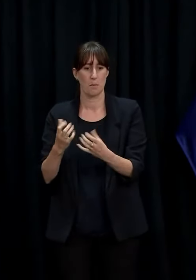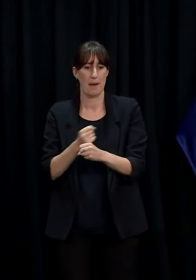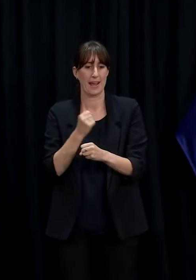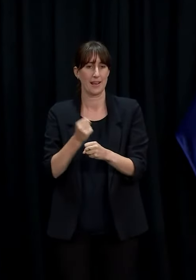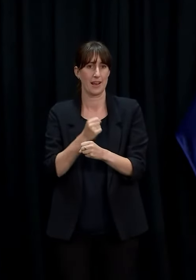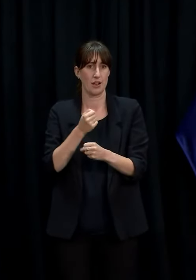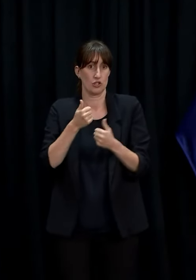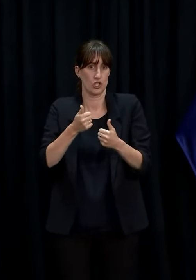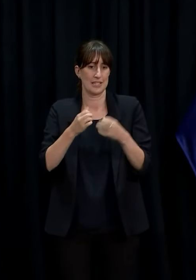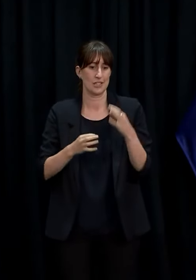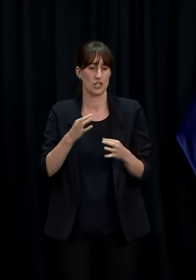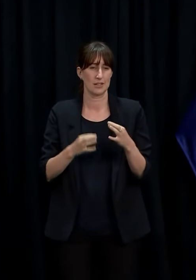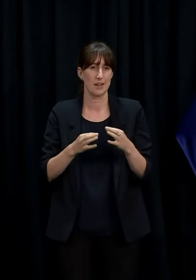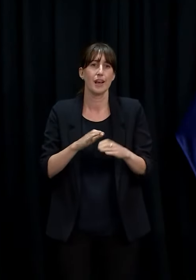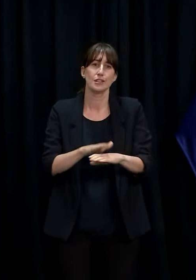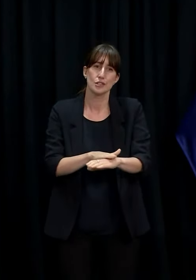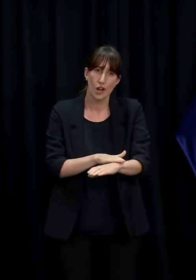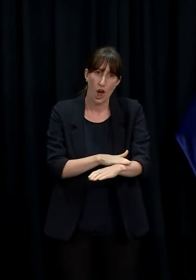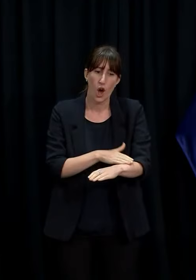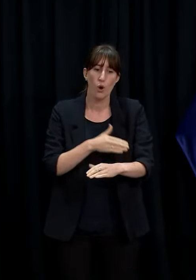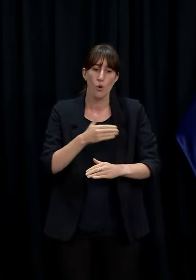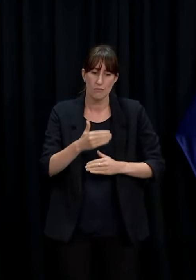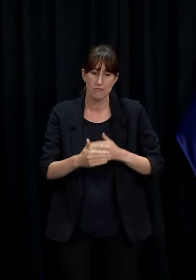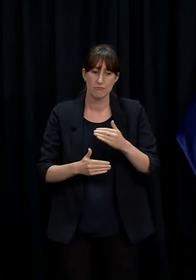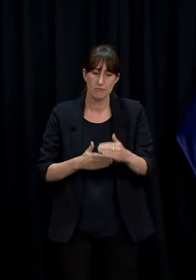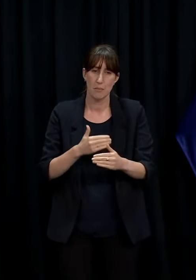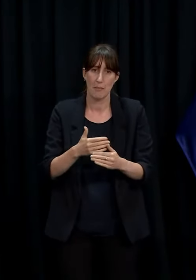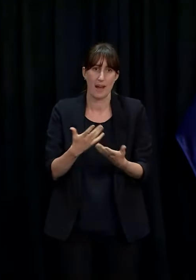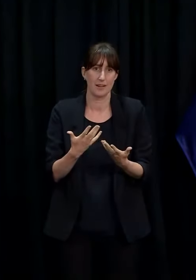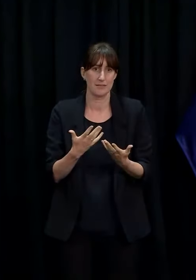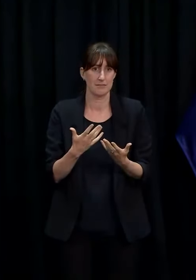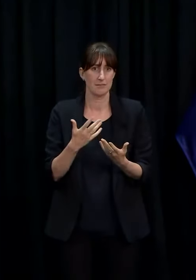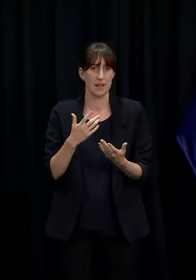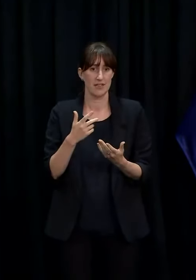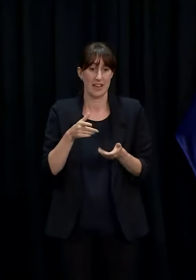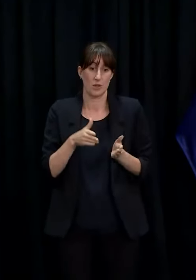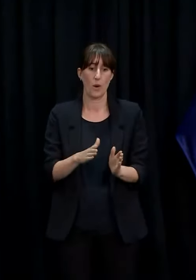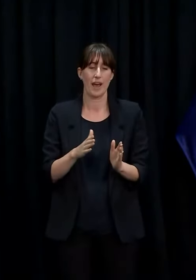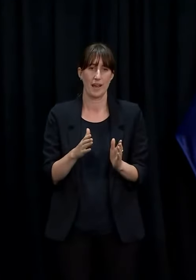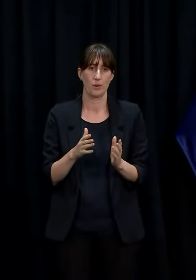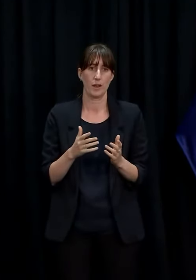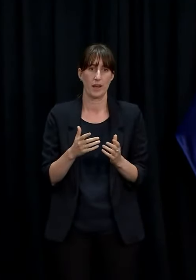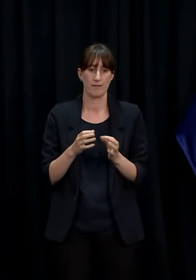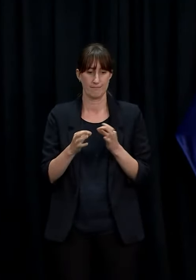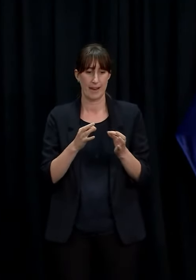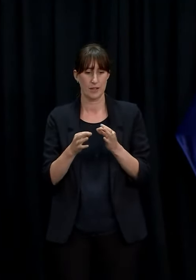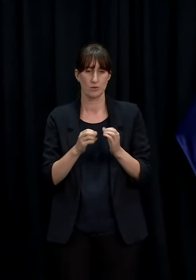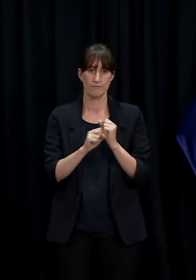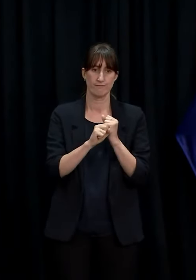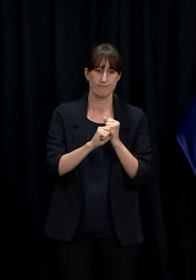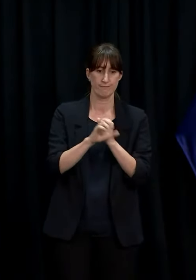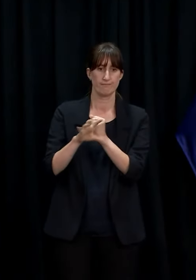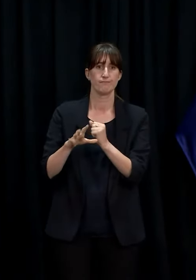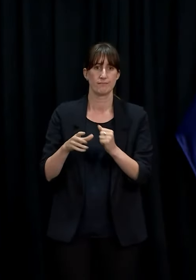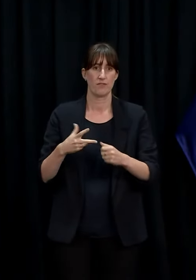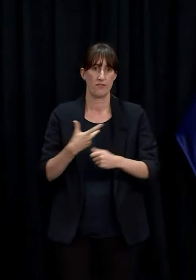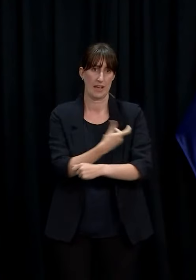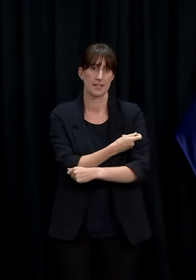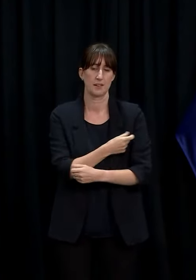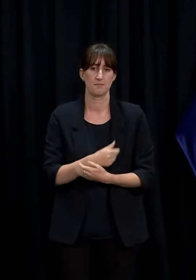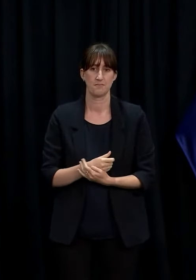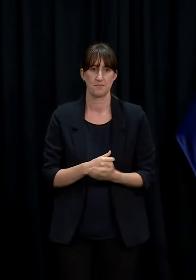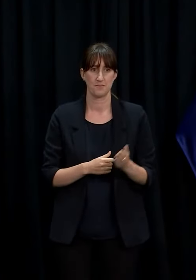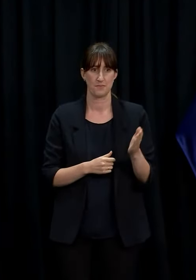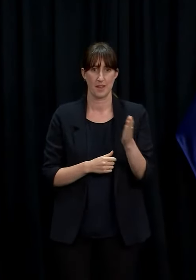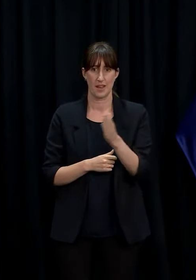slower, but it is the way that we're going to reach those groups. The 10,000 people. I'll come over here. You mentioned about school. Sorry,